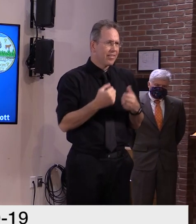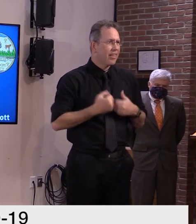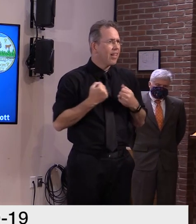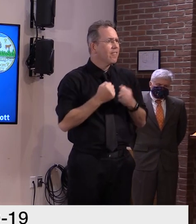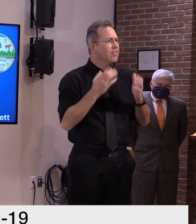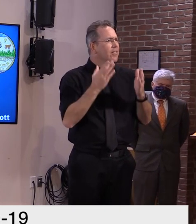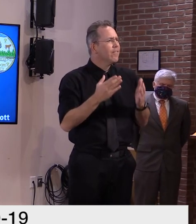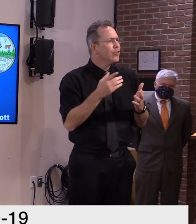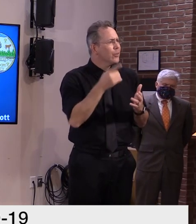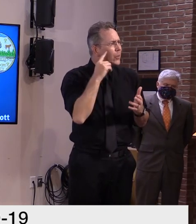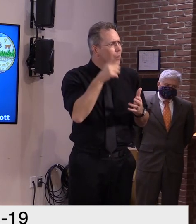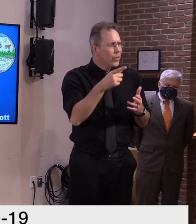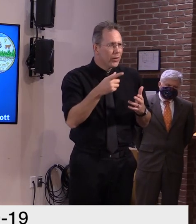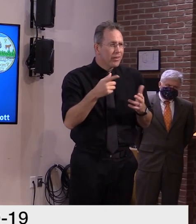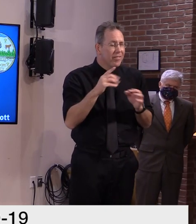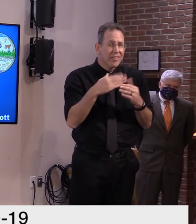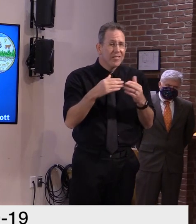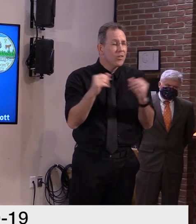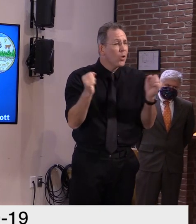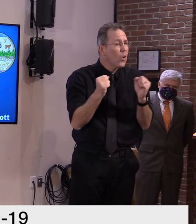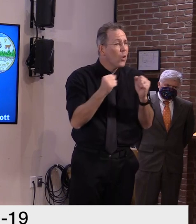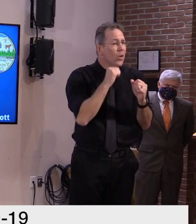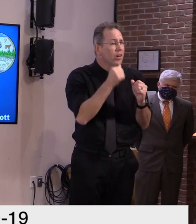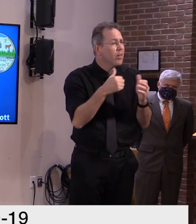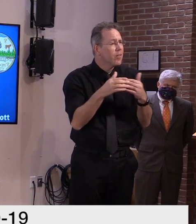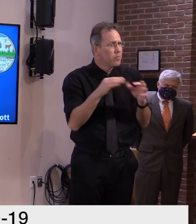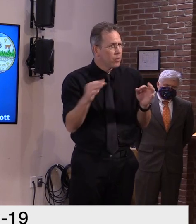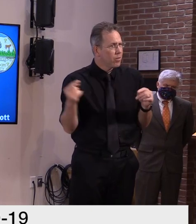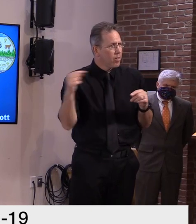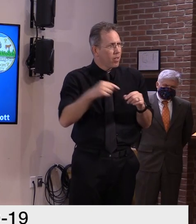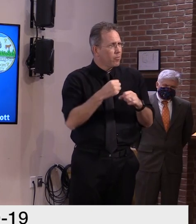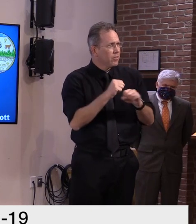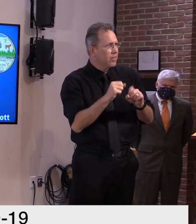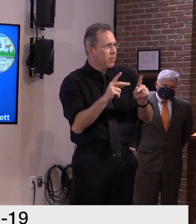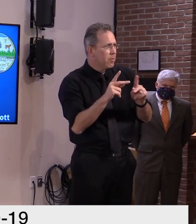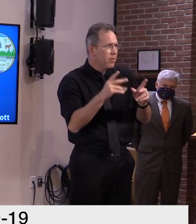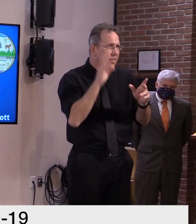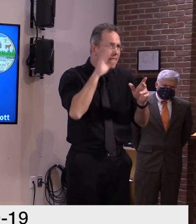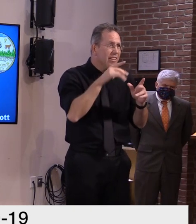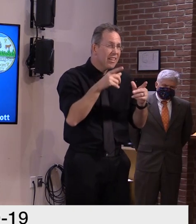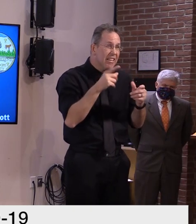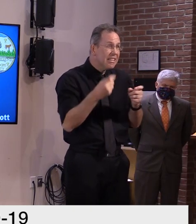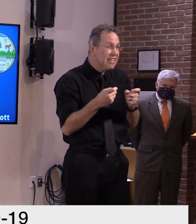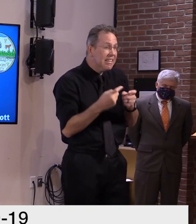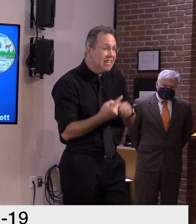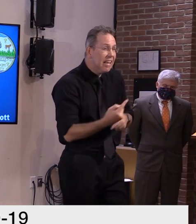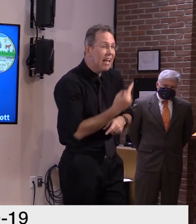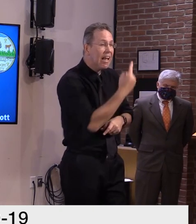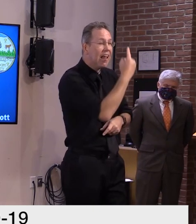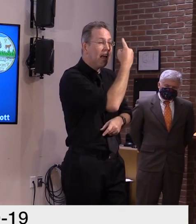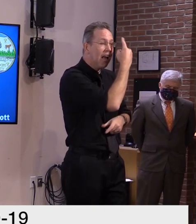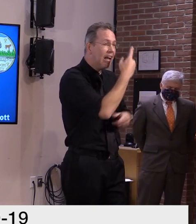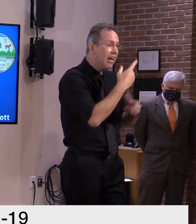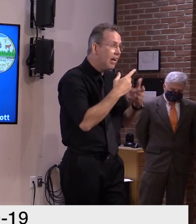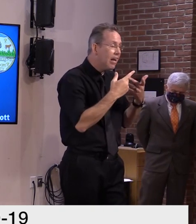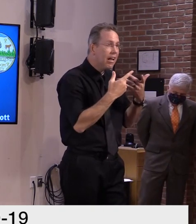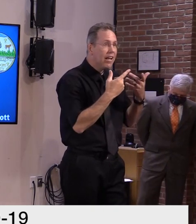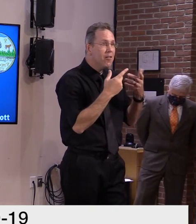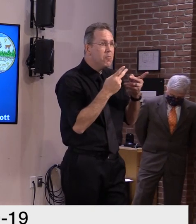and fixes people's femurs. We think you probably care enough to not spread COVID-19 across Vermont.